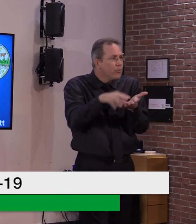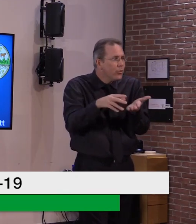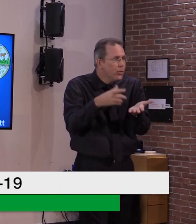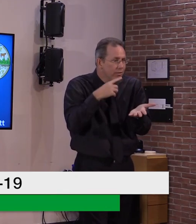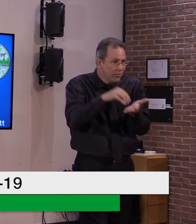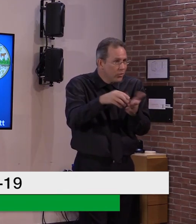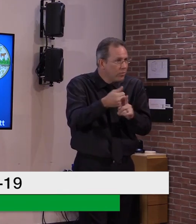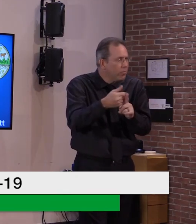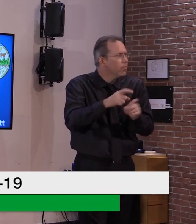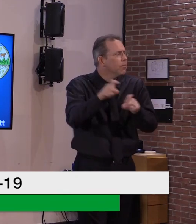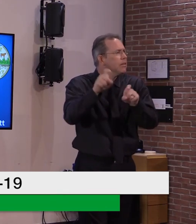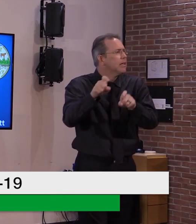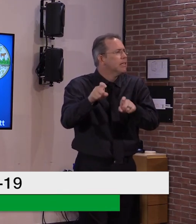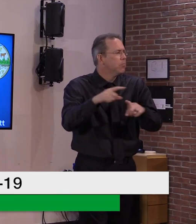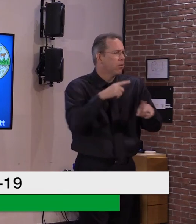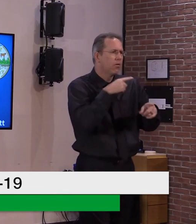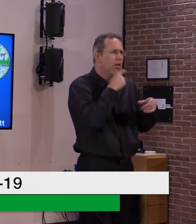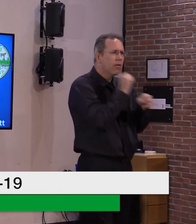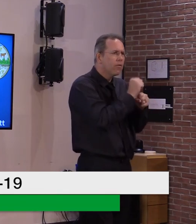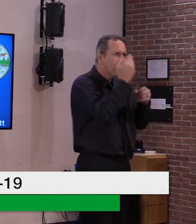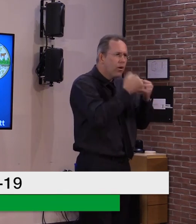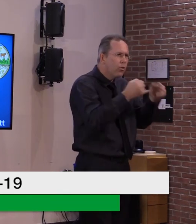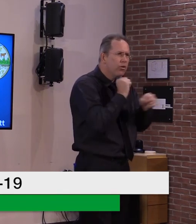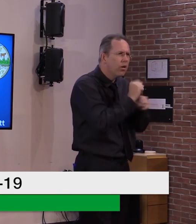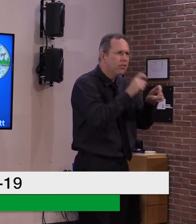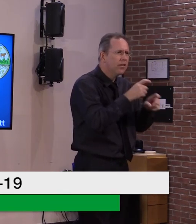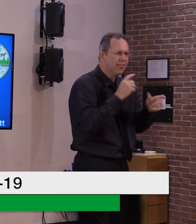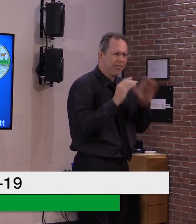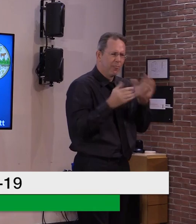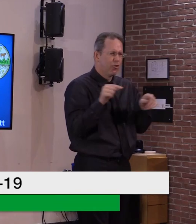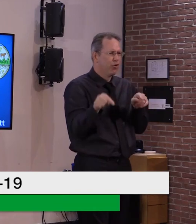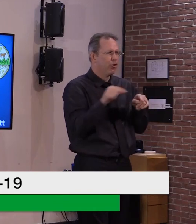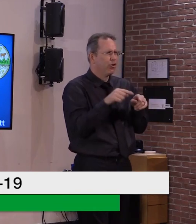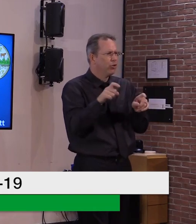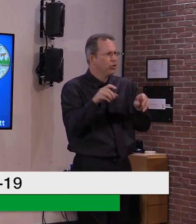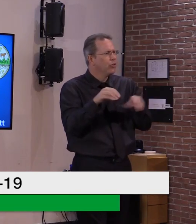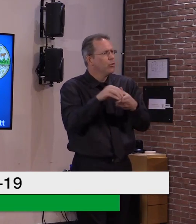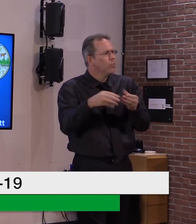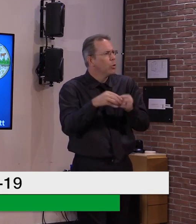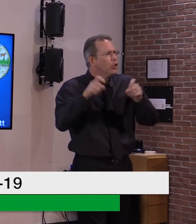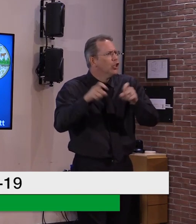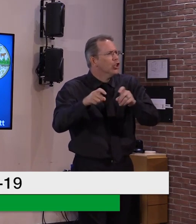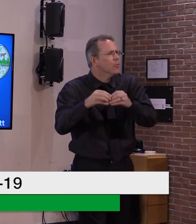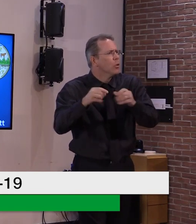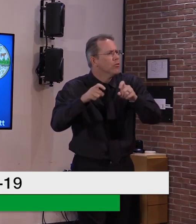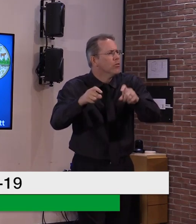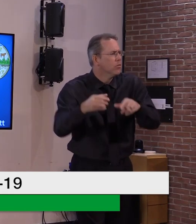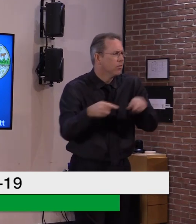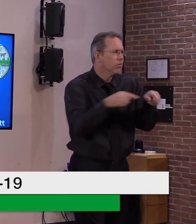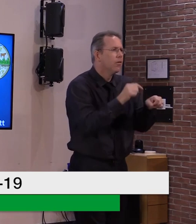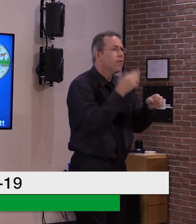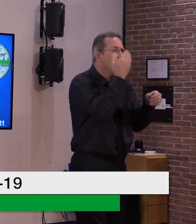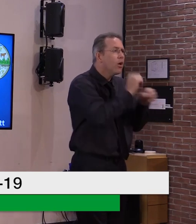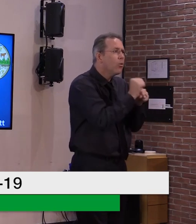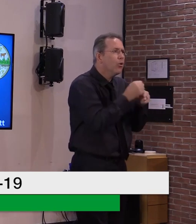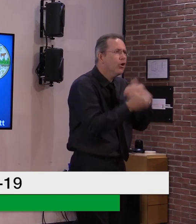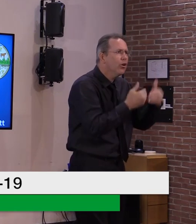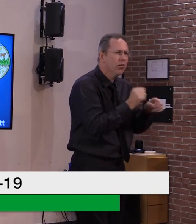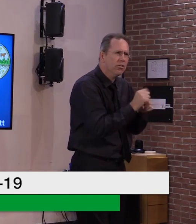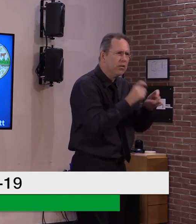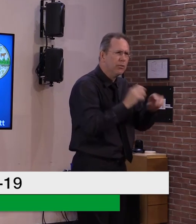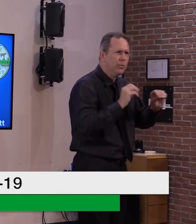and so i'm wondering to me that it seems like a big a big hole in the system although it would need to have to be a regular thing in order for that to be